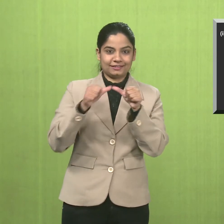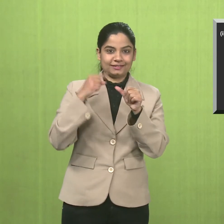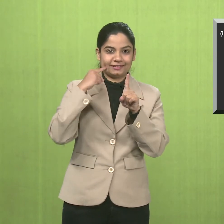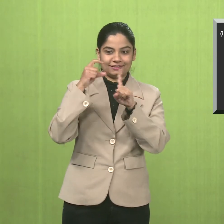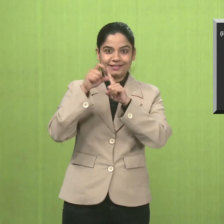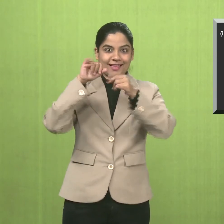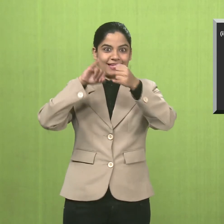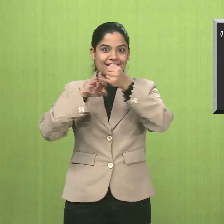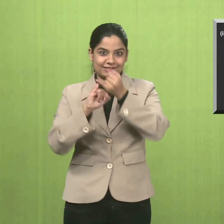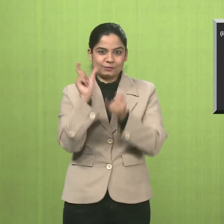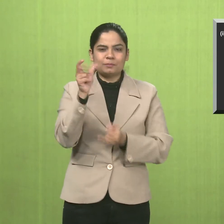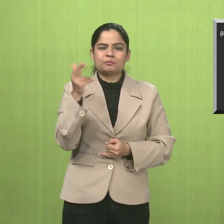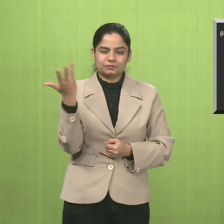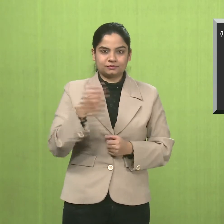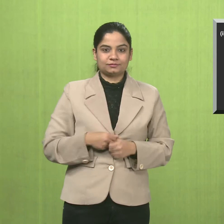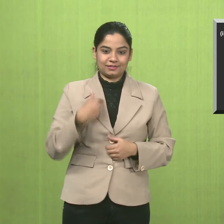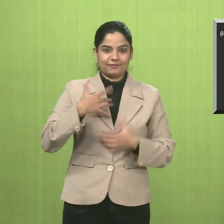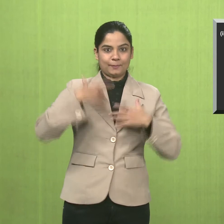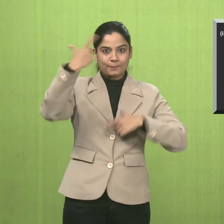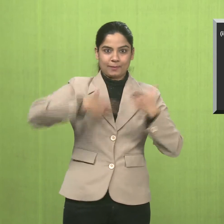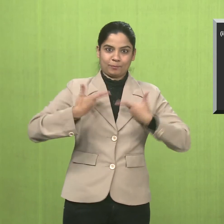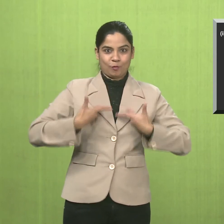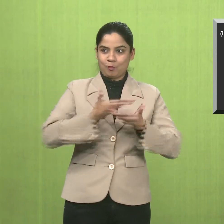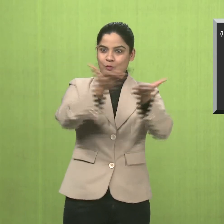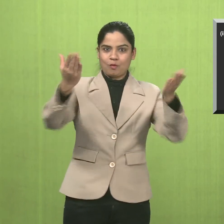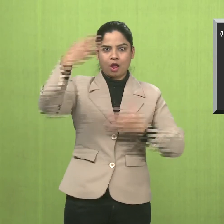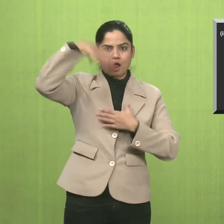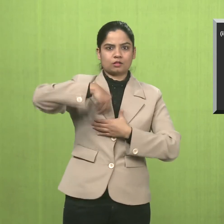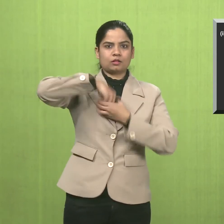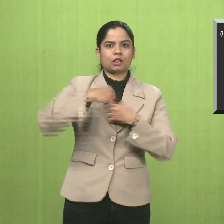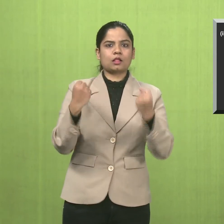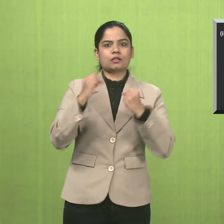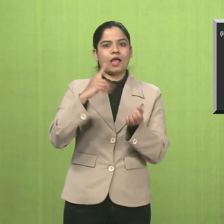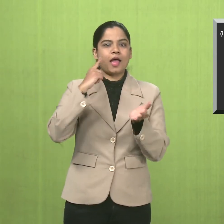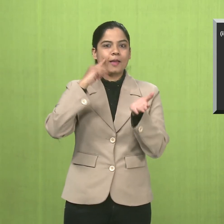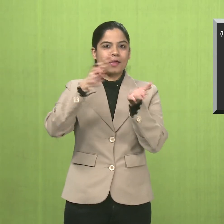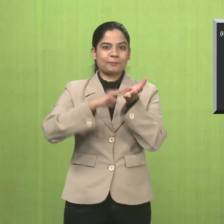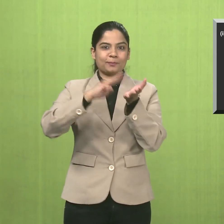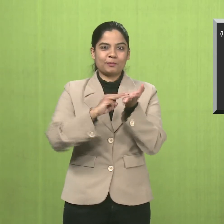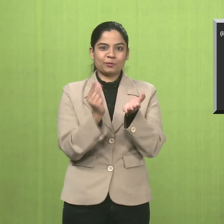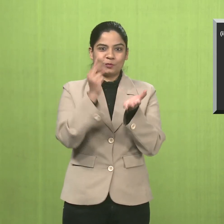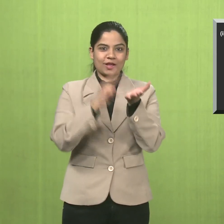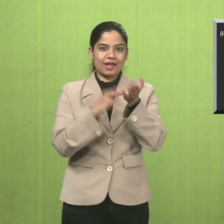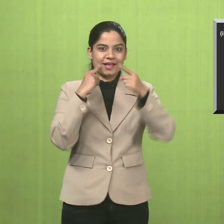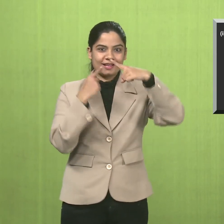Third is AIDS. AIDS is a disease which leads to immune deficiency syndrome.